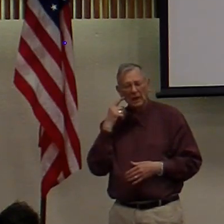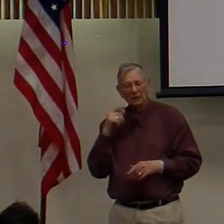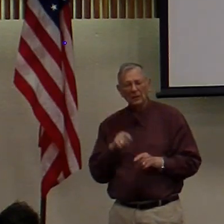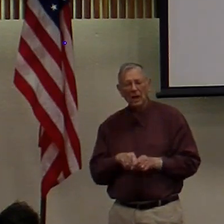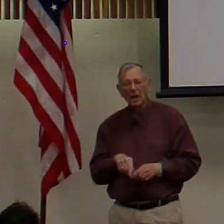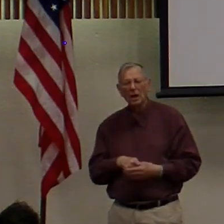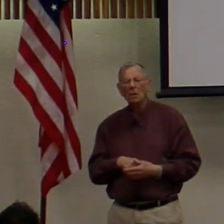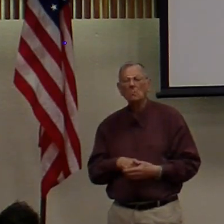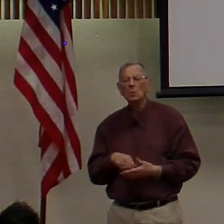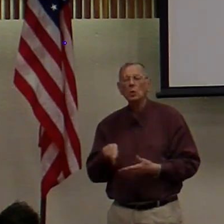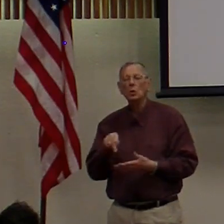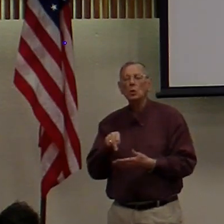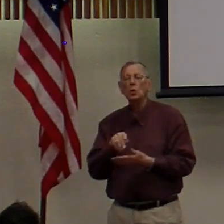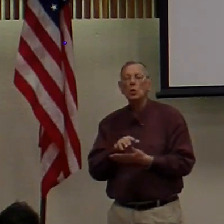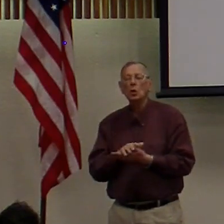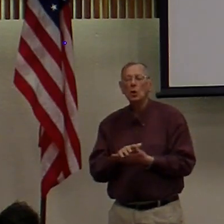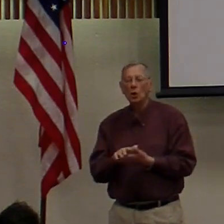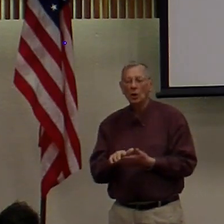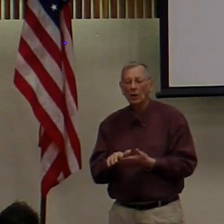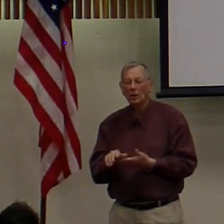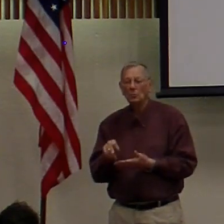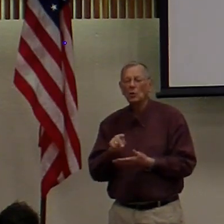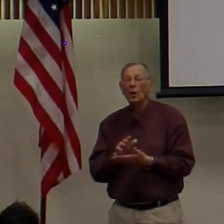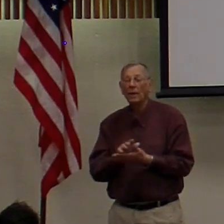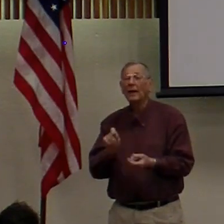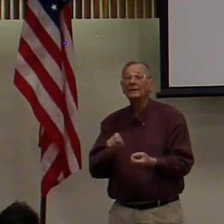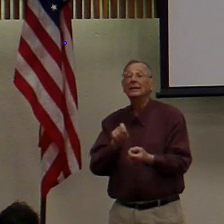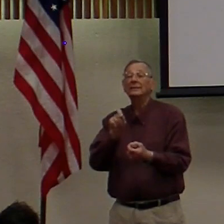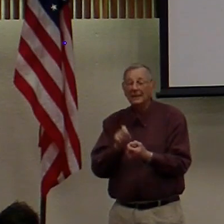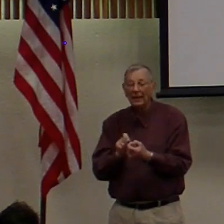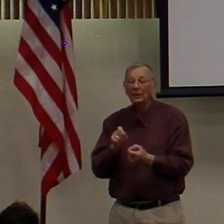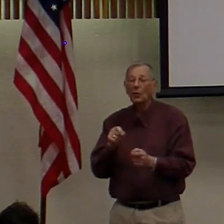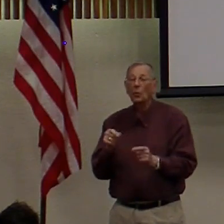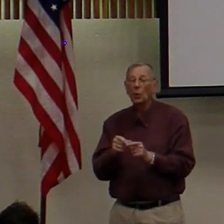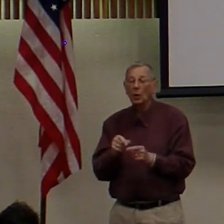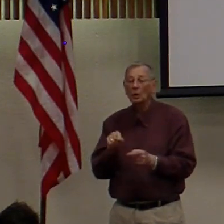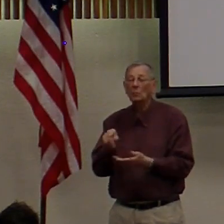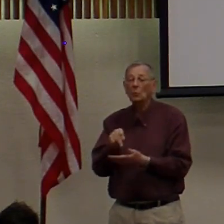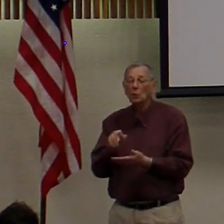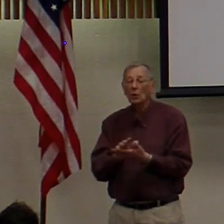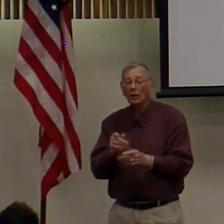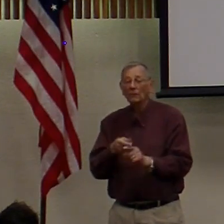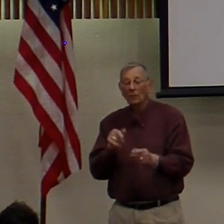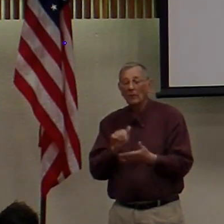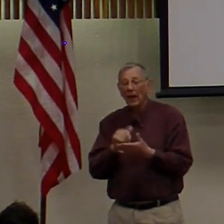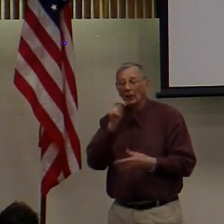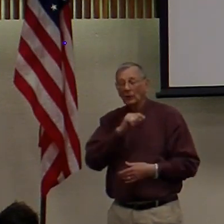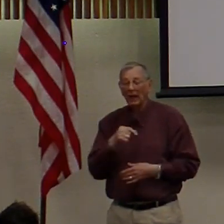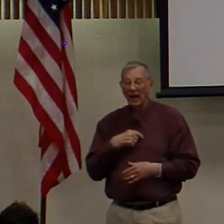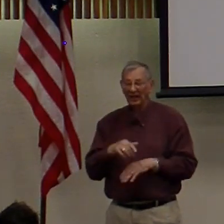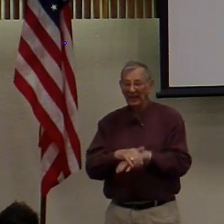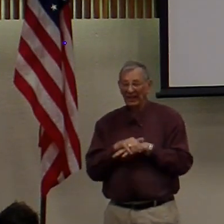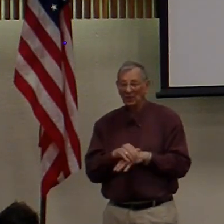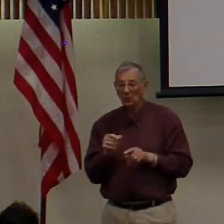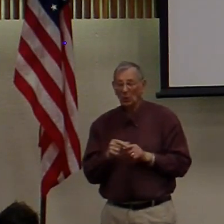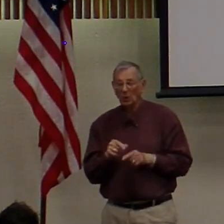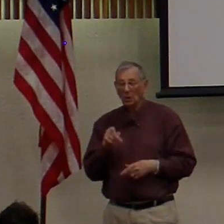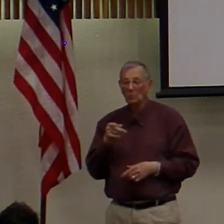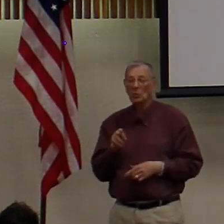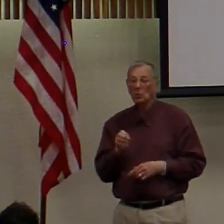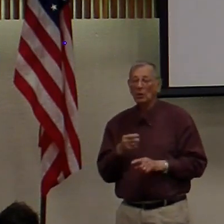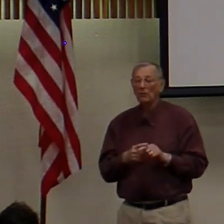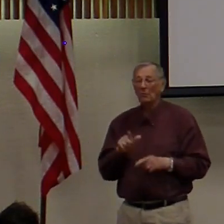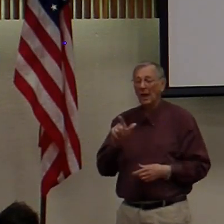word pure. And as a matter of fact, that's exactly where the word pure comes from. Our English word pure comes from